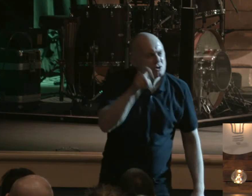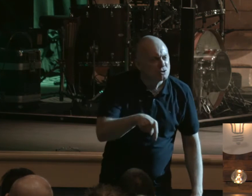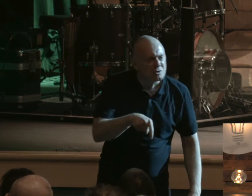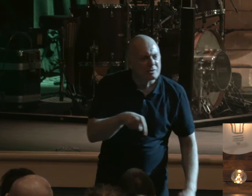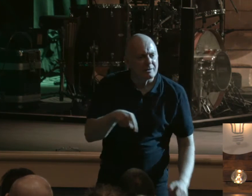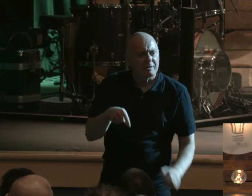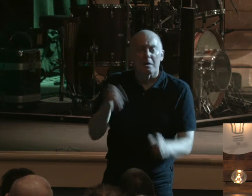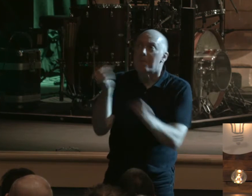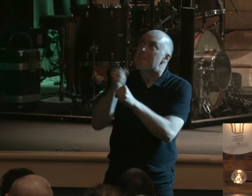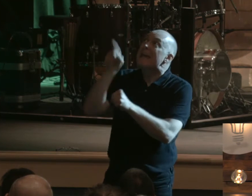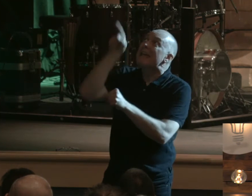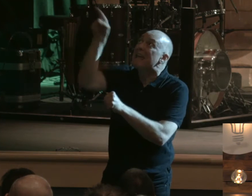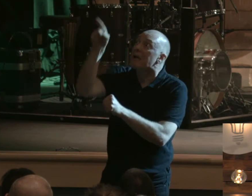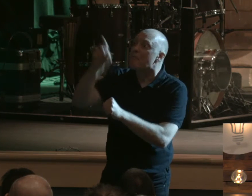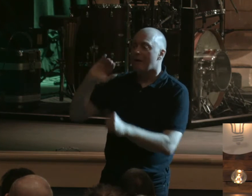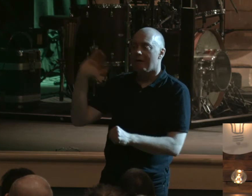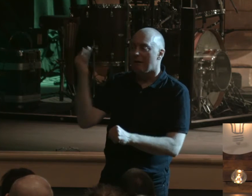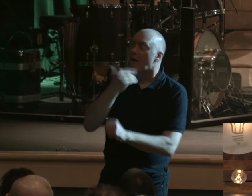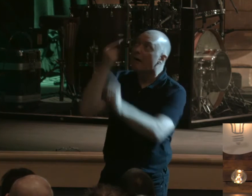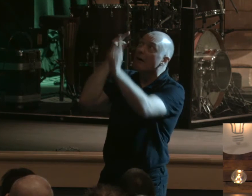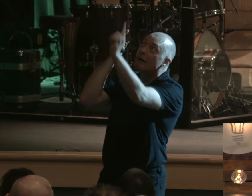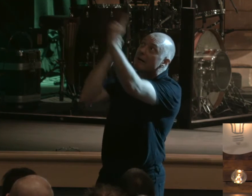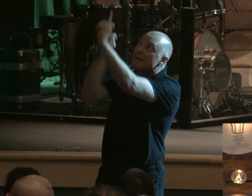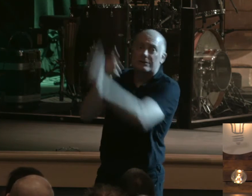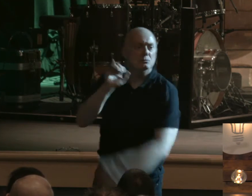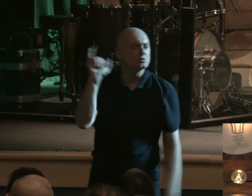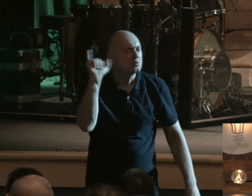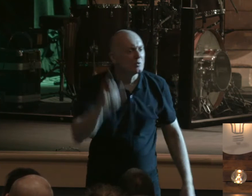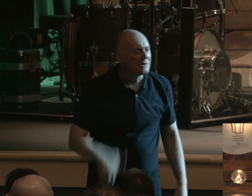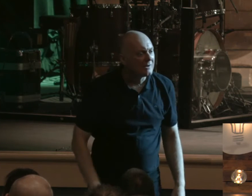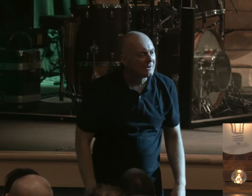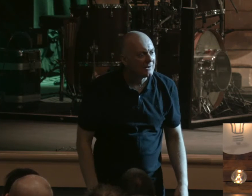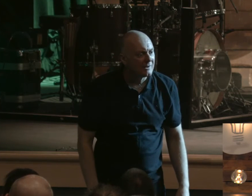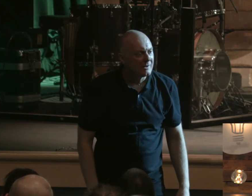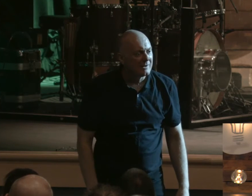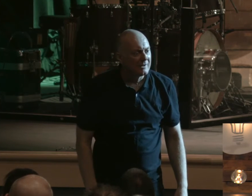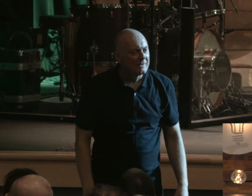then make him our ambition?